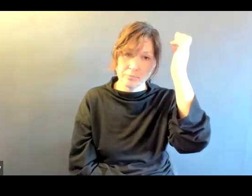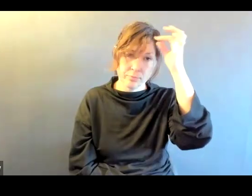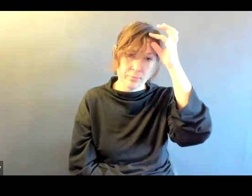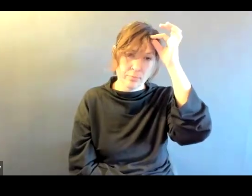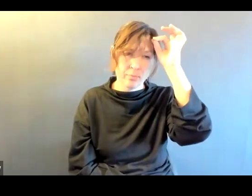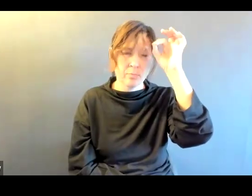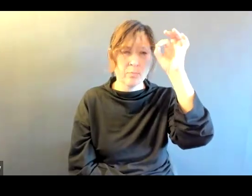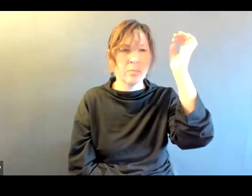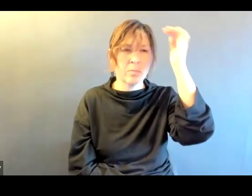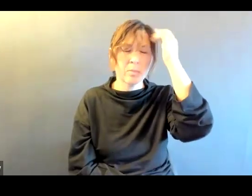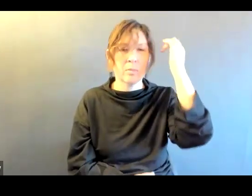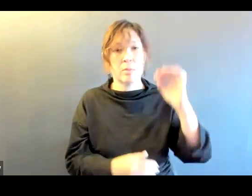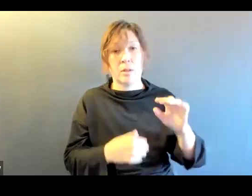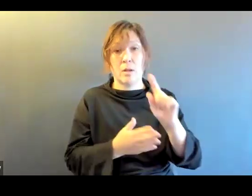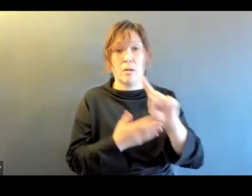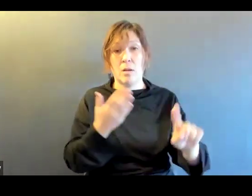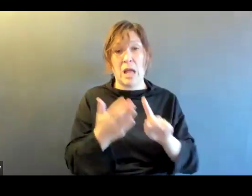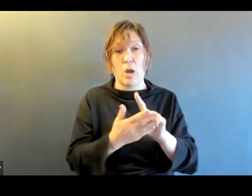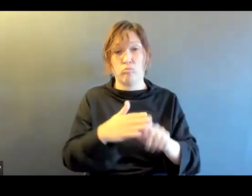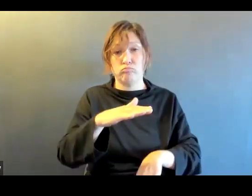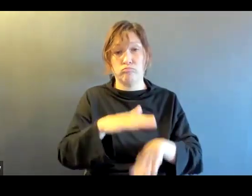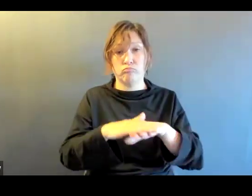That concludes our first hour of